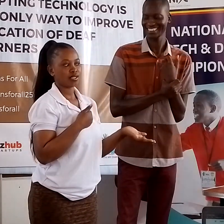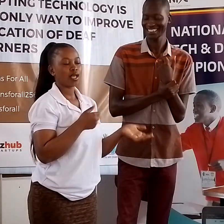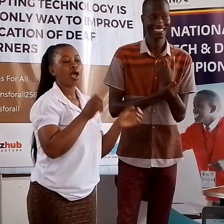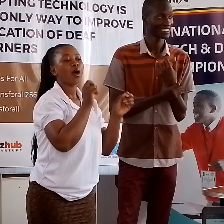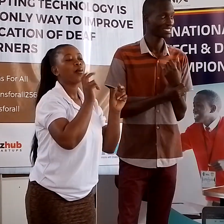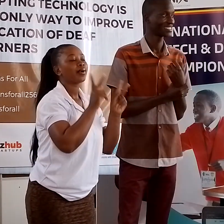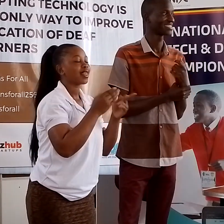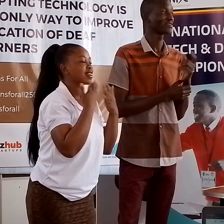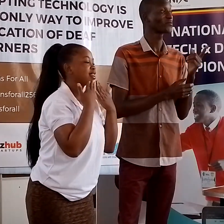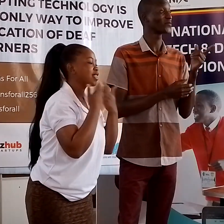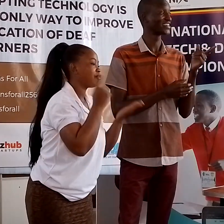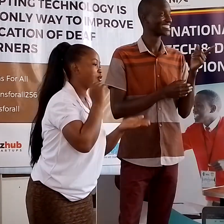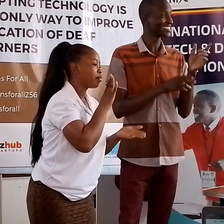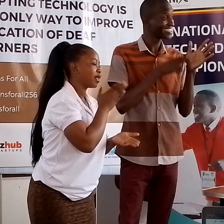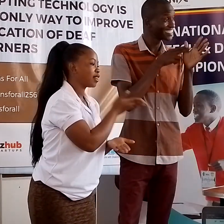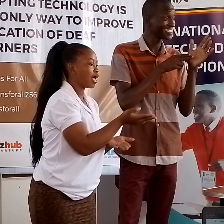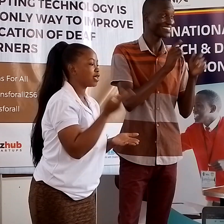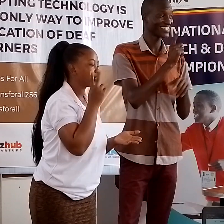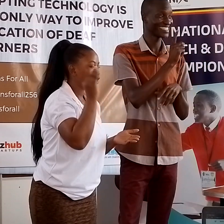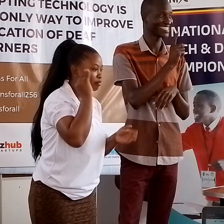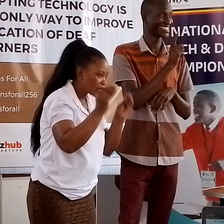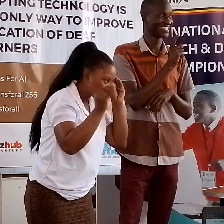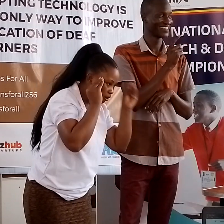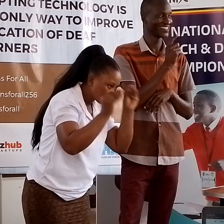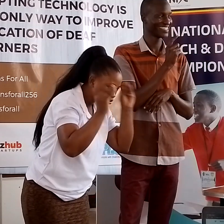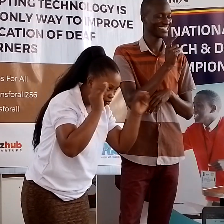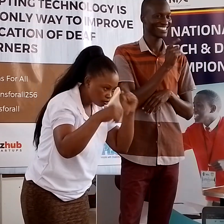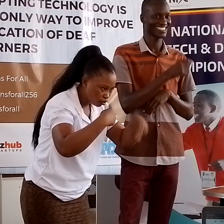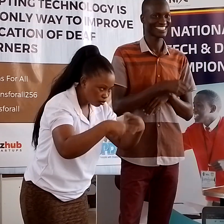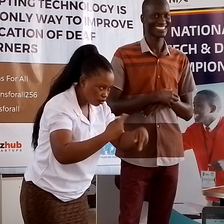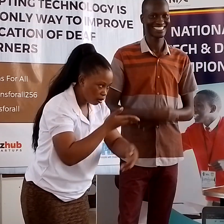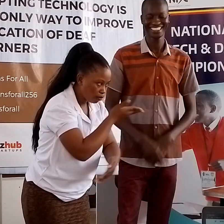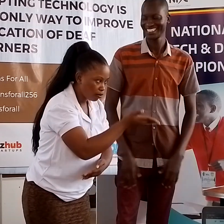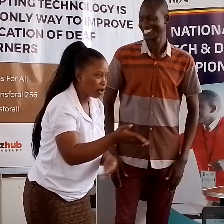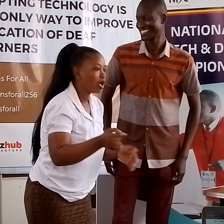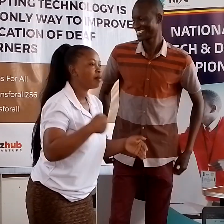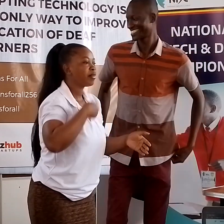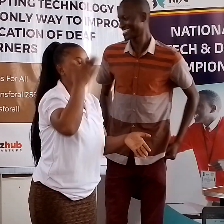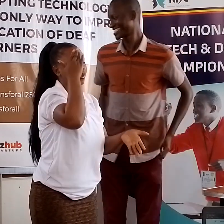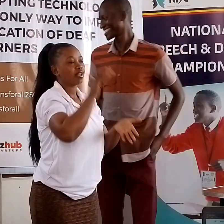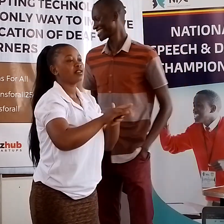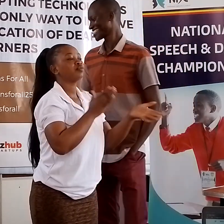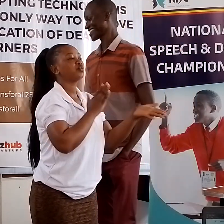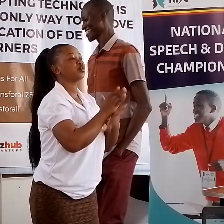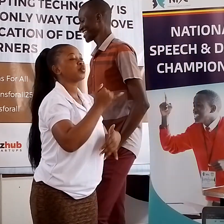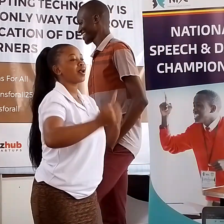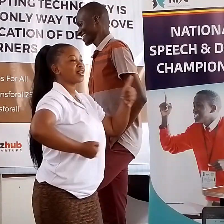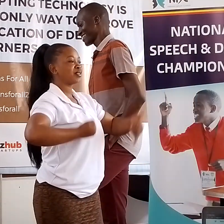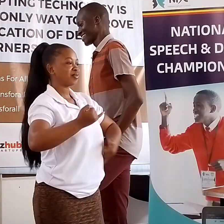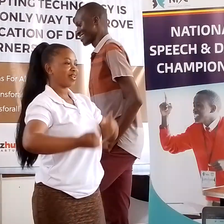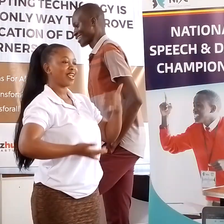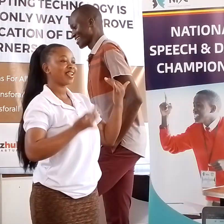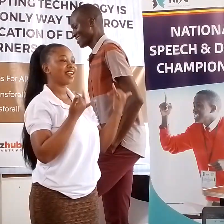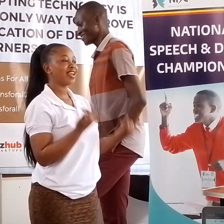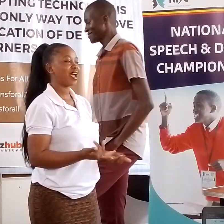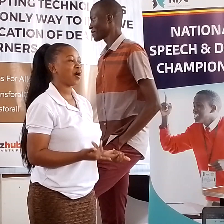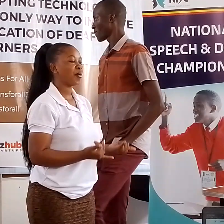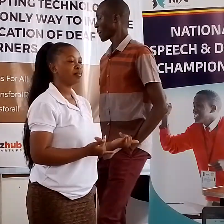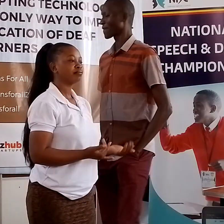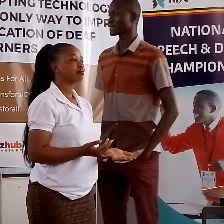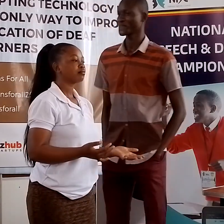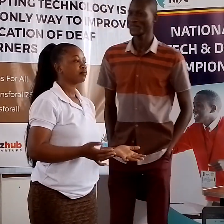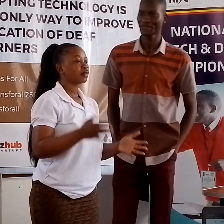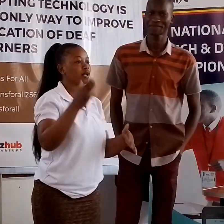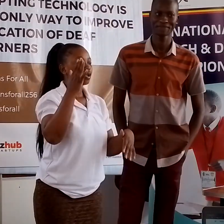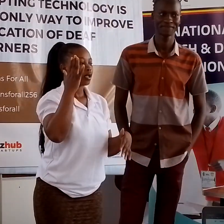Thanks for being there. I can see the messages are flowing and believe they are enjoying. So it's jumping,